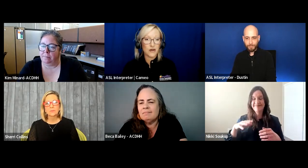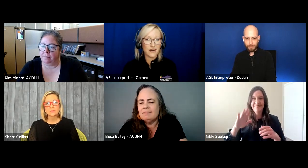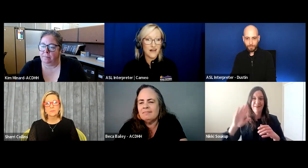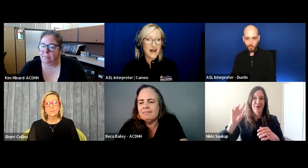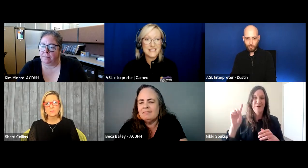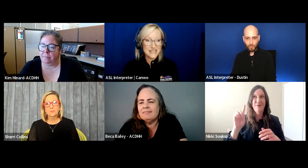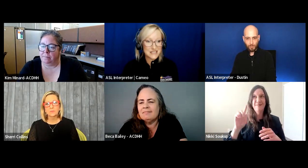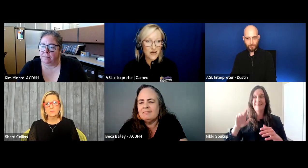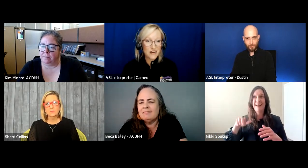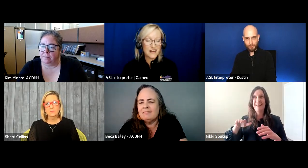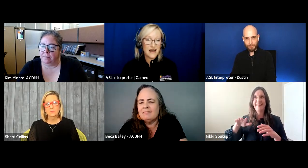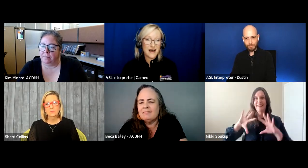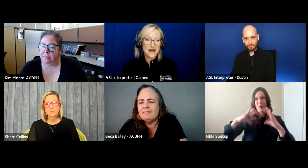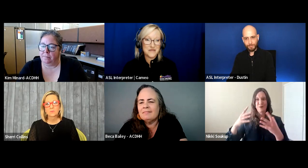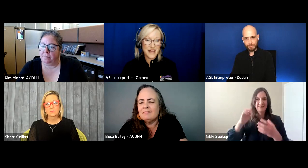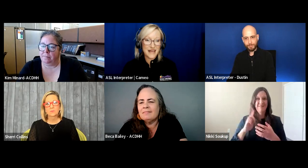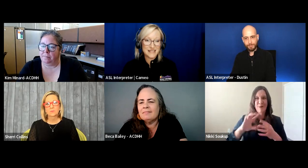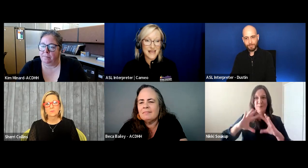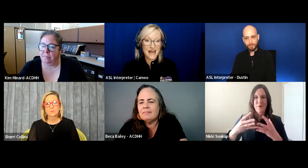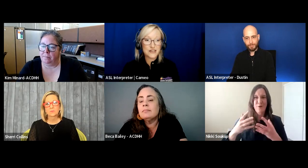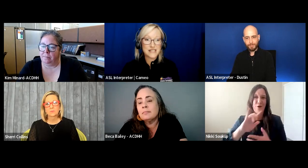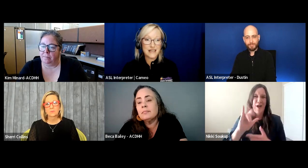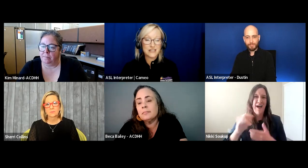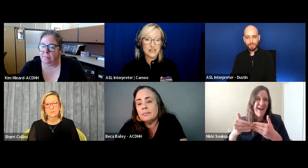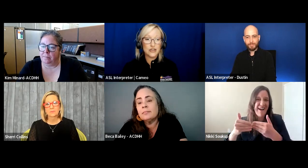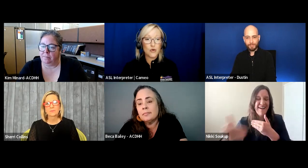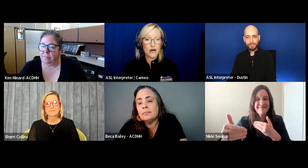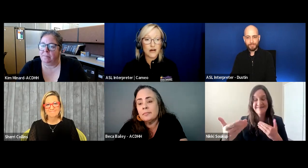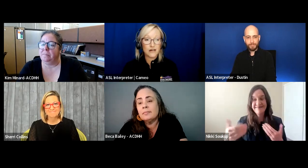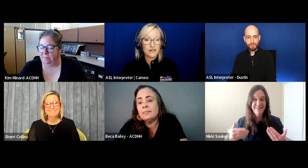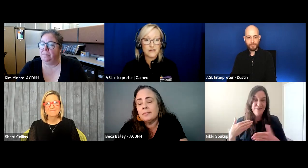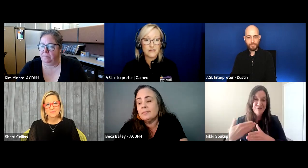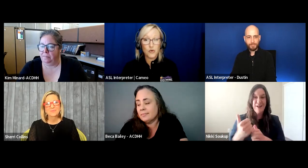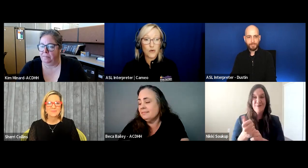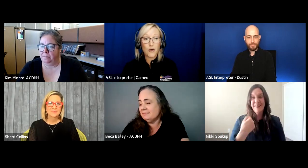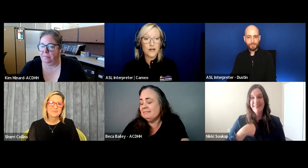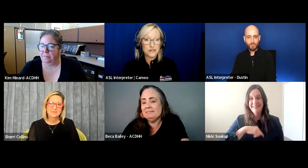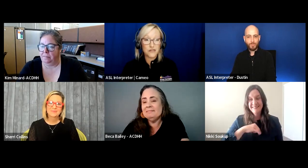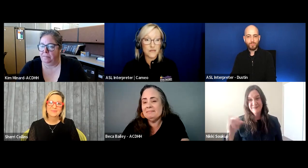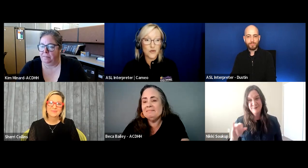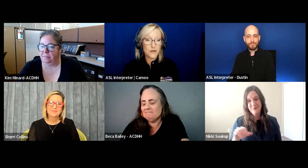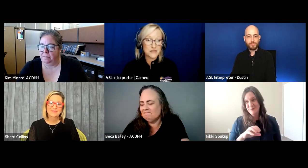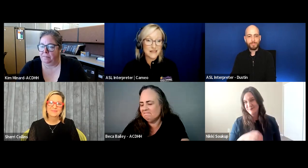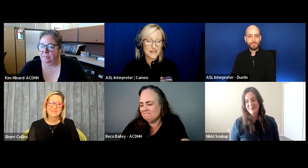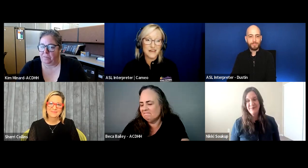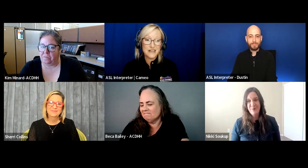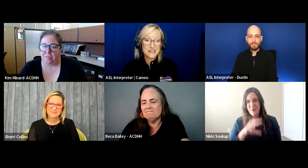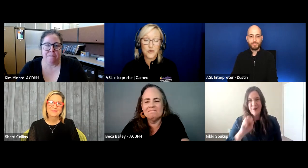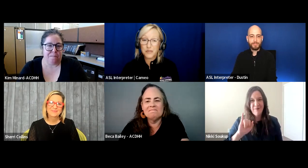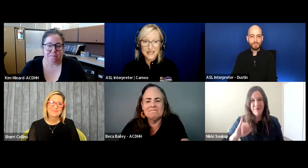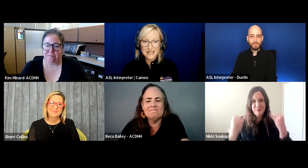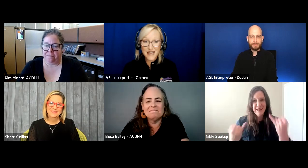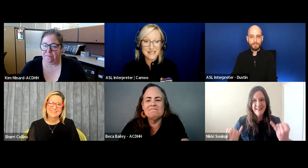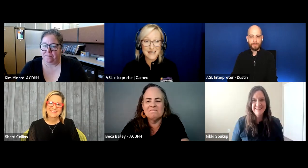what your ideas are, and understand your world from your perspective.